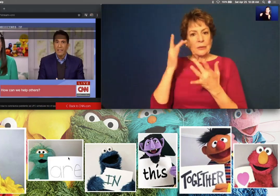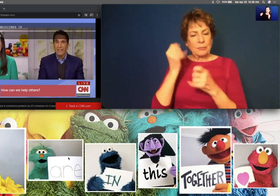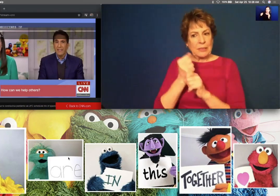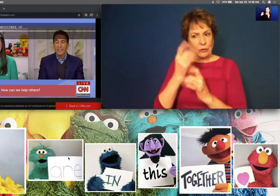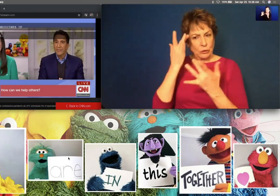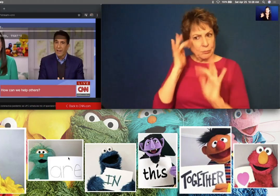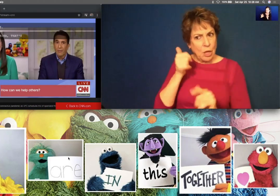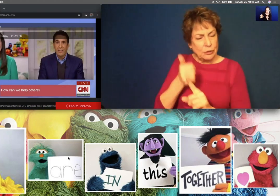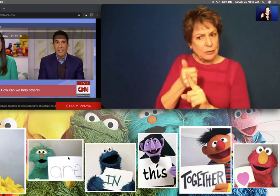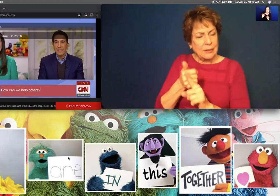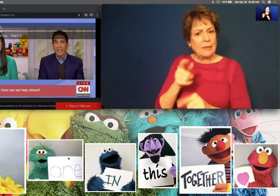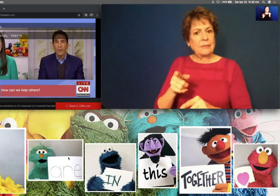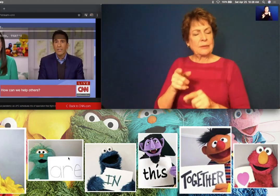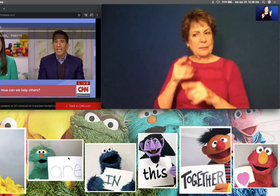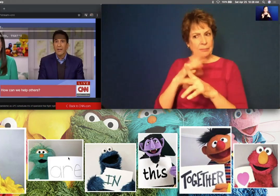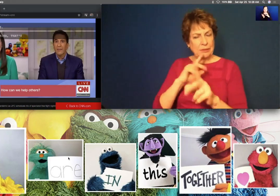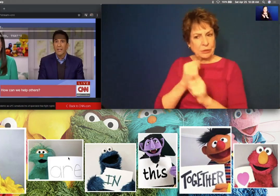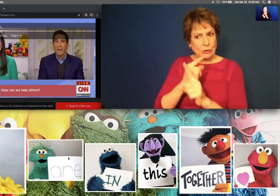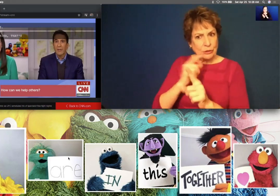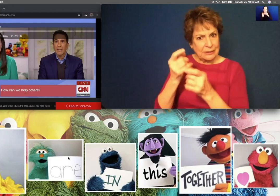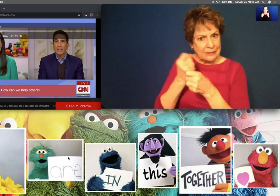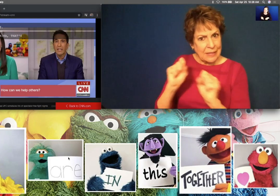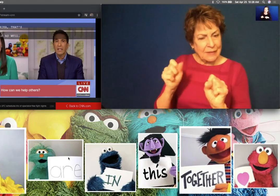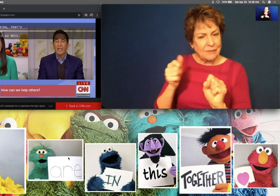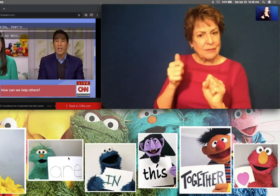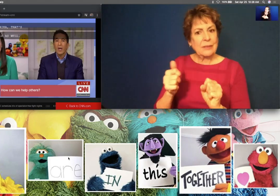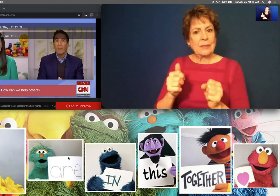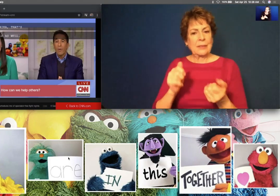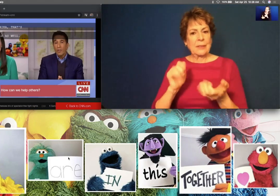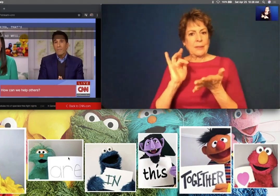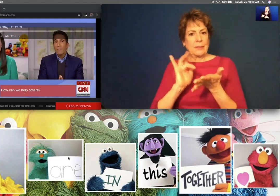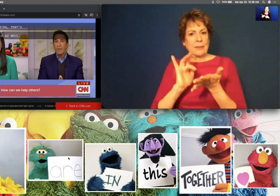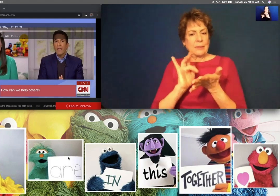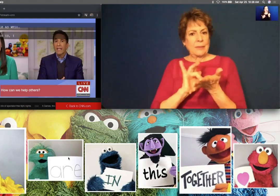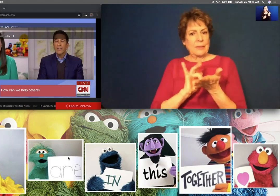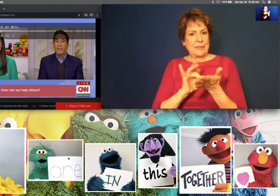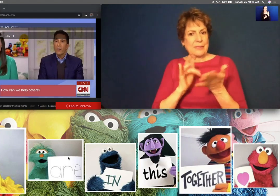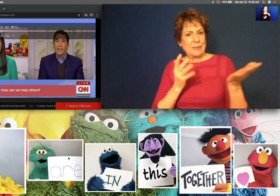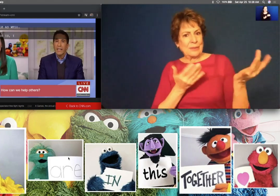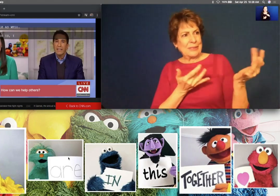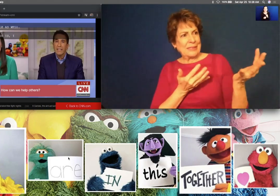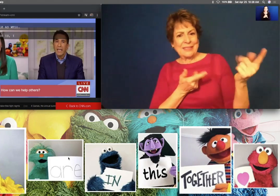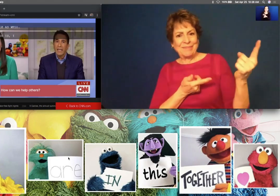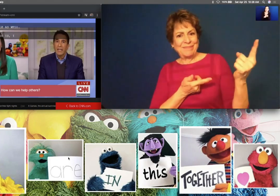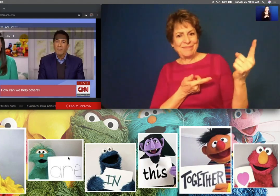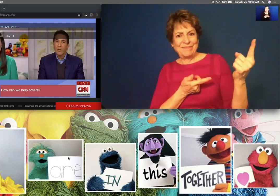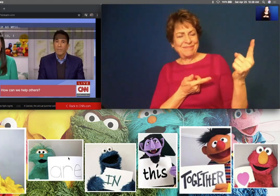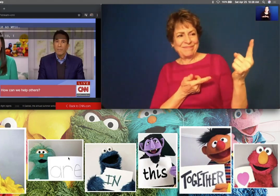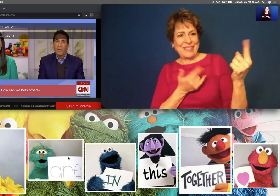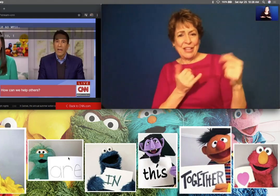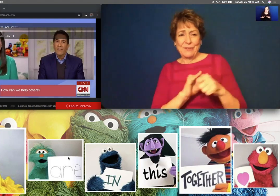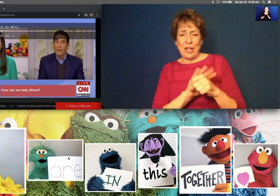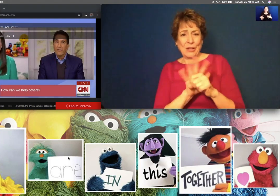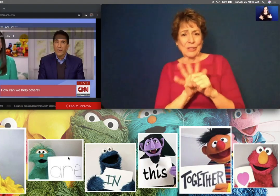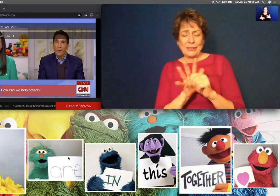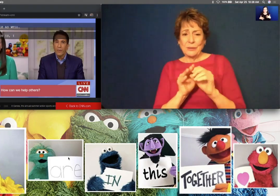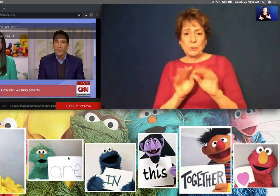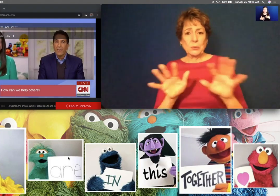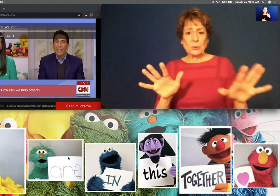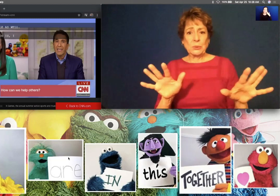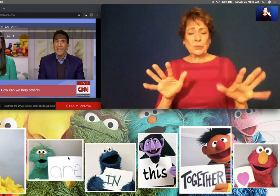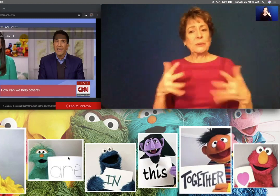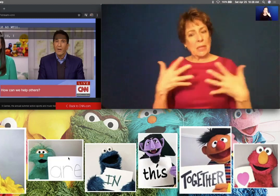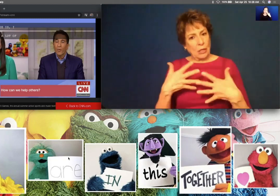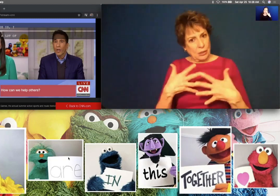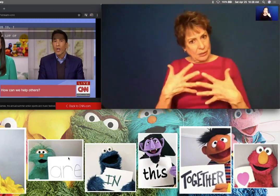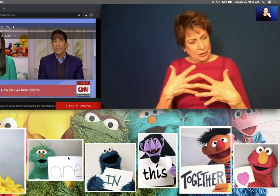that's always worth reminding people as well. As scary as this virus is, and I know it's scary for a lot of people out there, most people actually